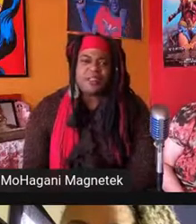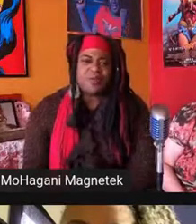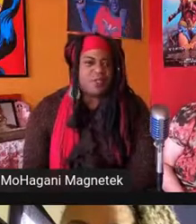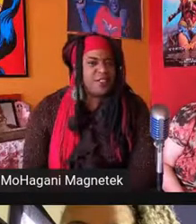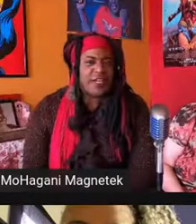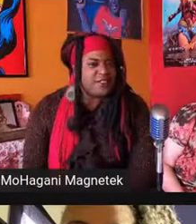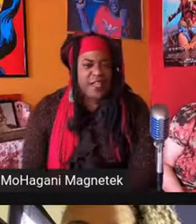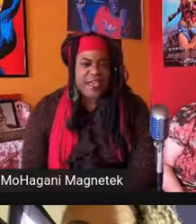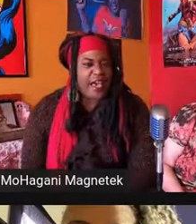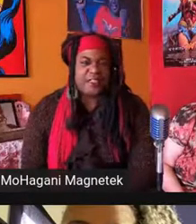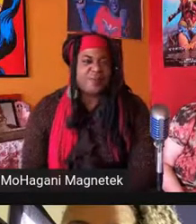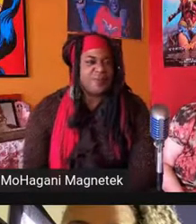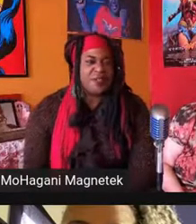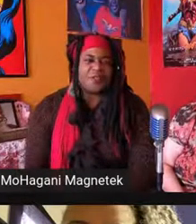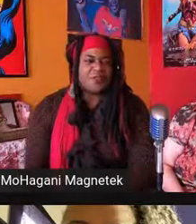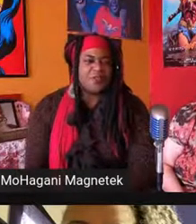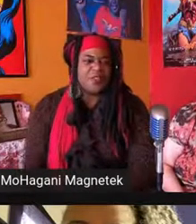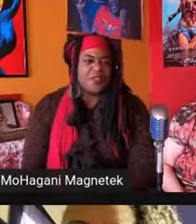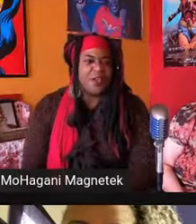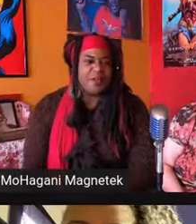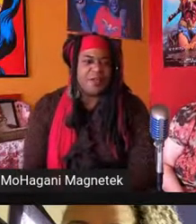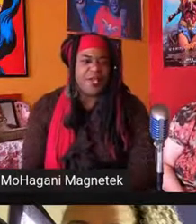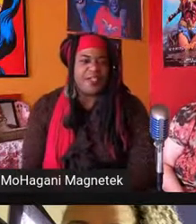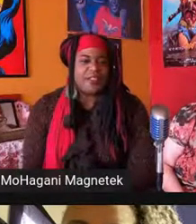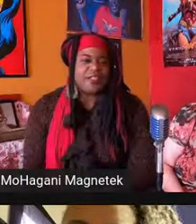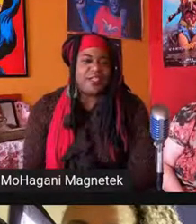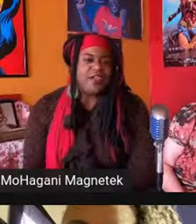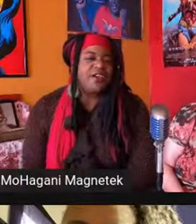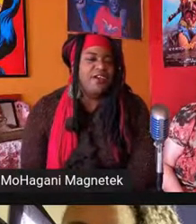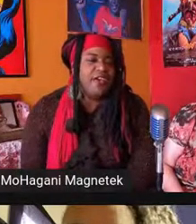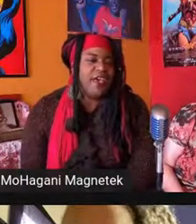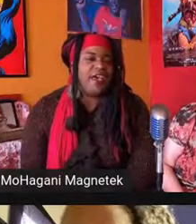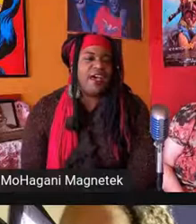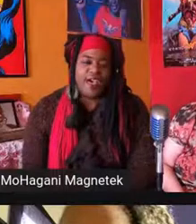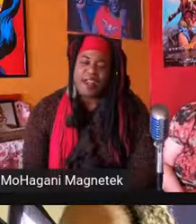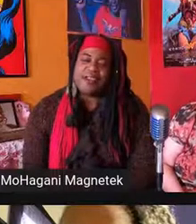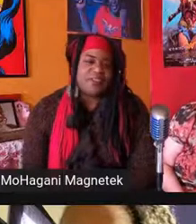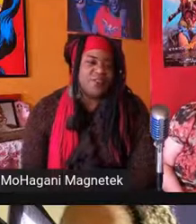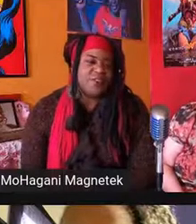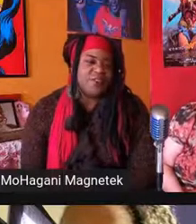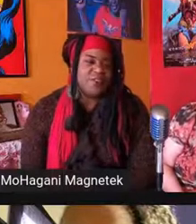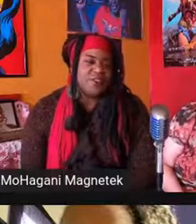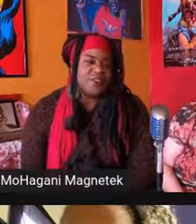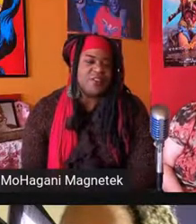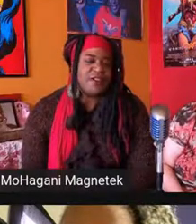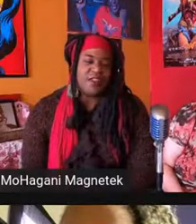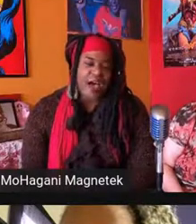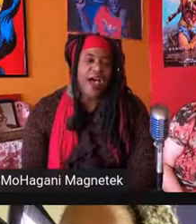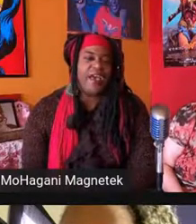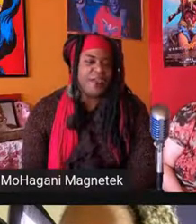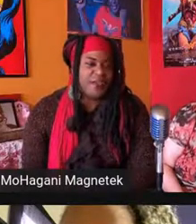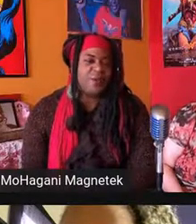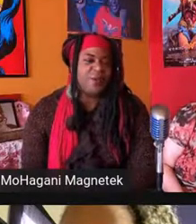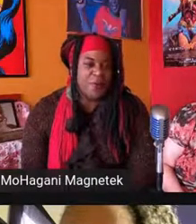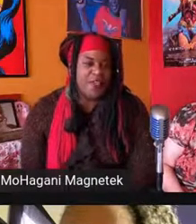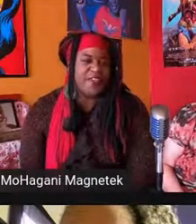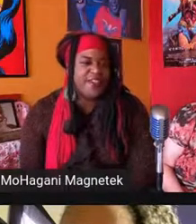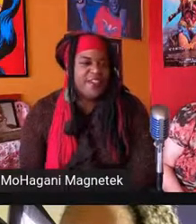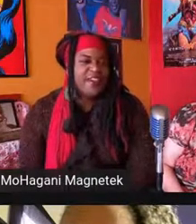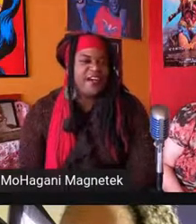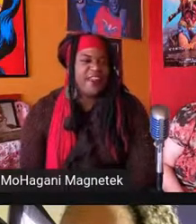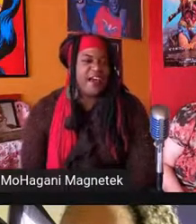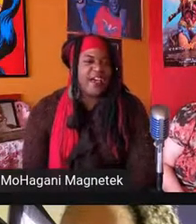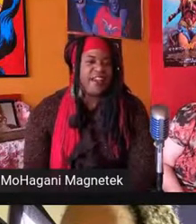like, wow, this really does like have some political, you know, implications here. And I use it a lot and I employ